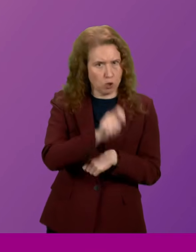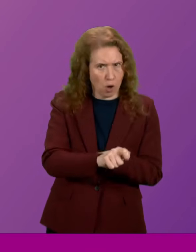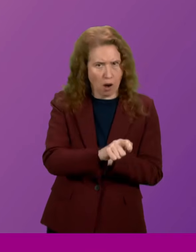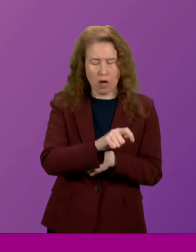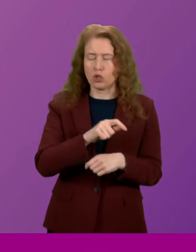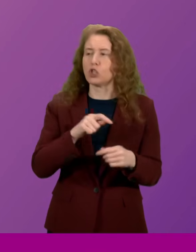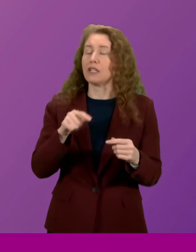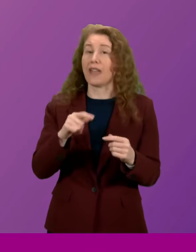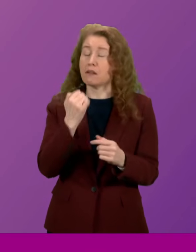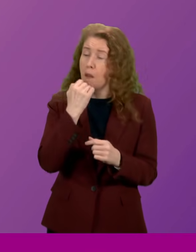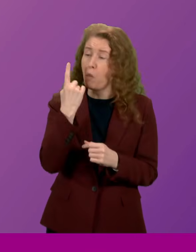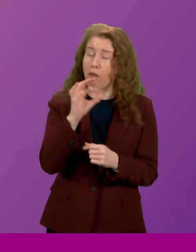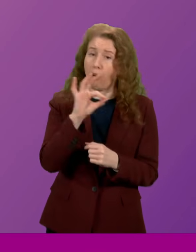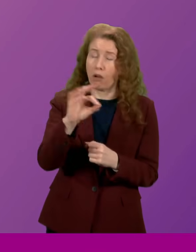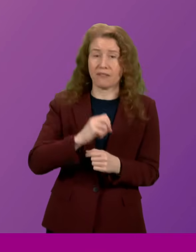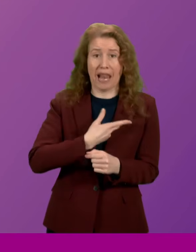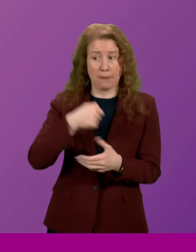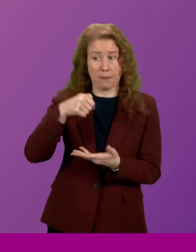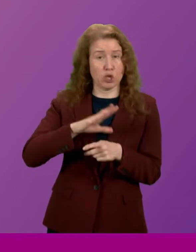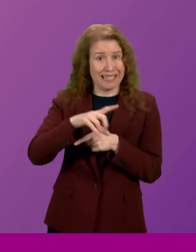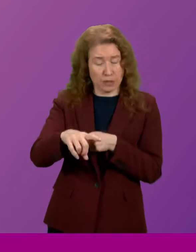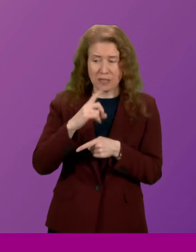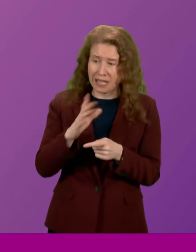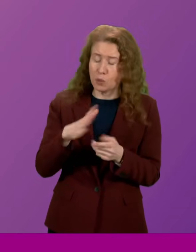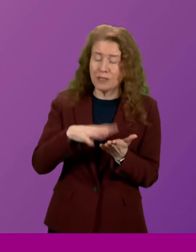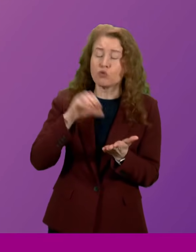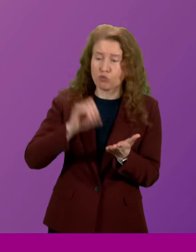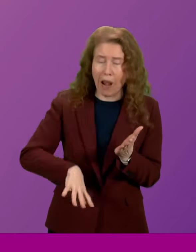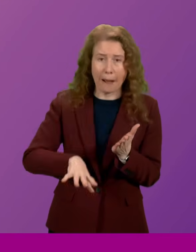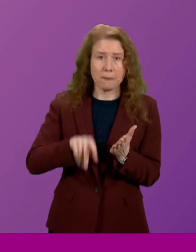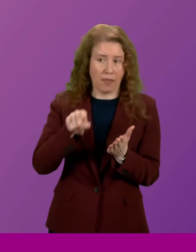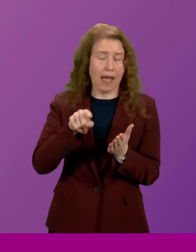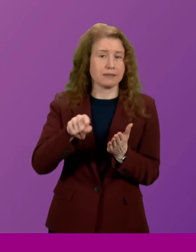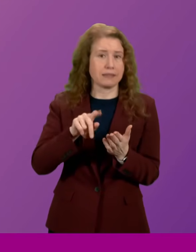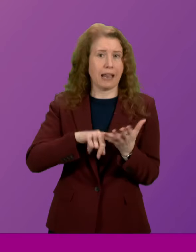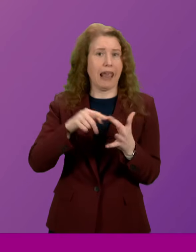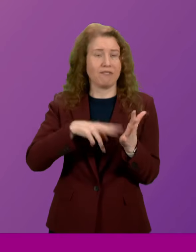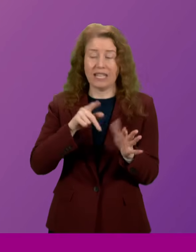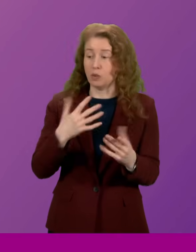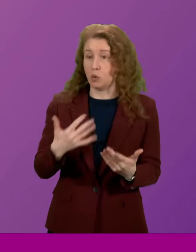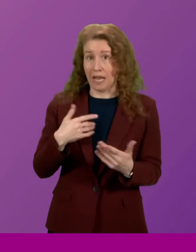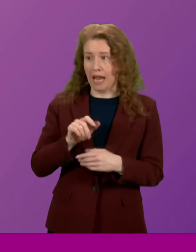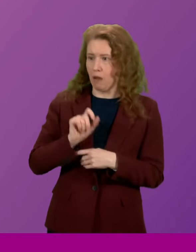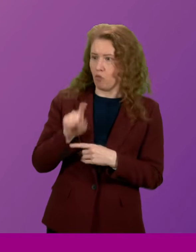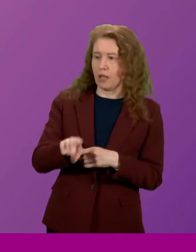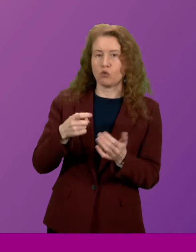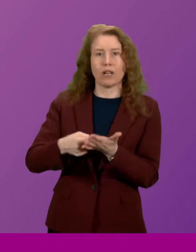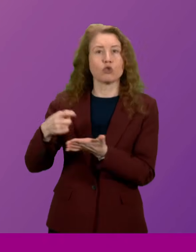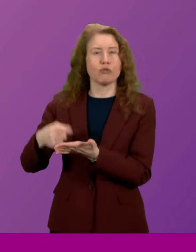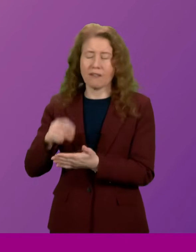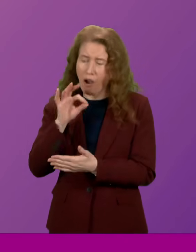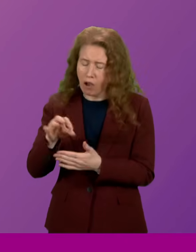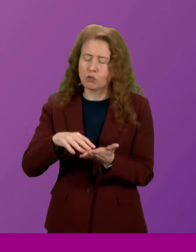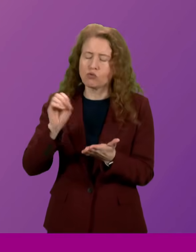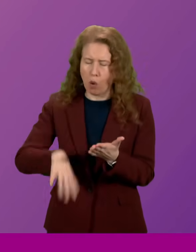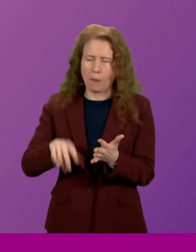ask of Labour's budget next week is that it should be scrapped. And today I'm writing to Rachel Reeves, urging her to axe the